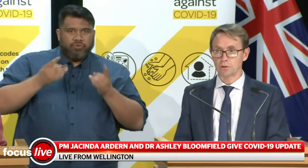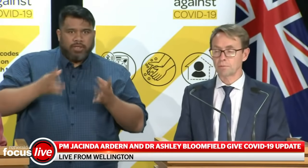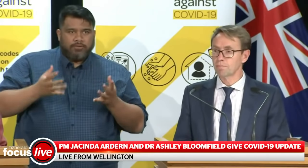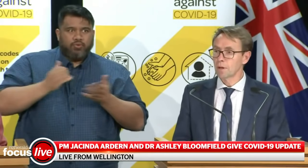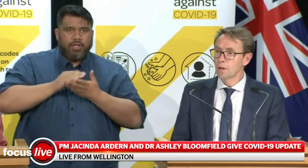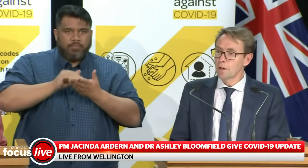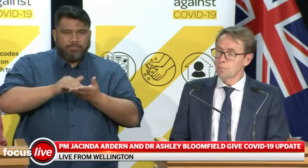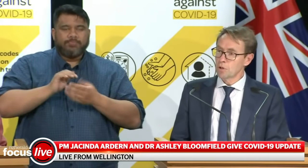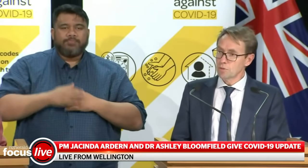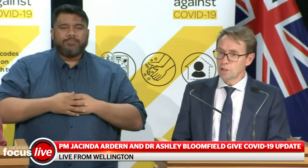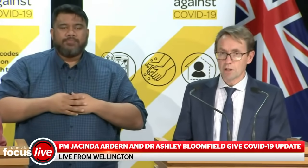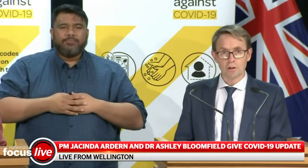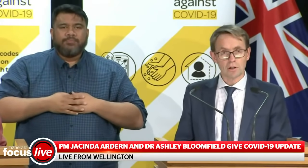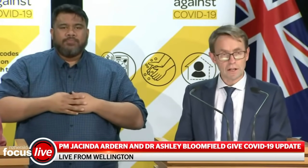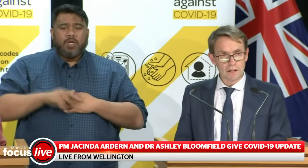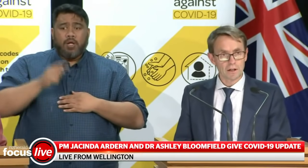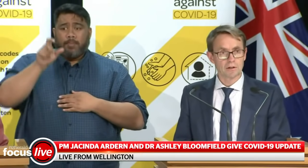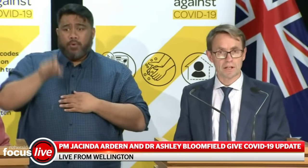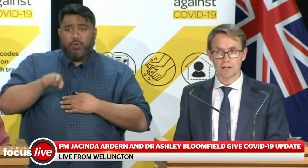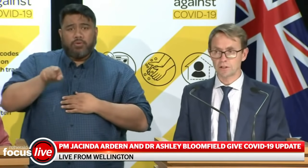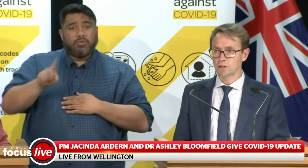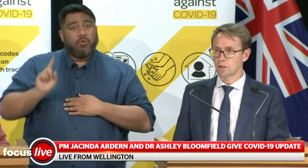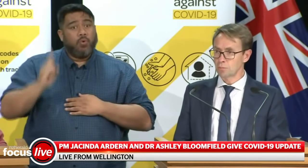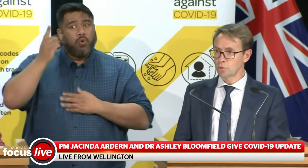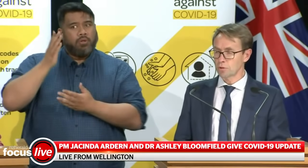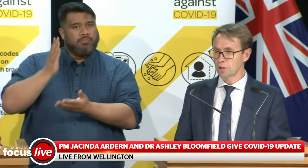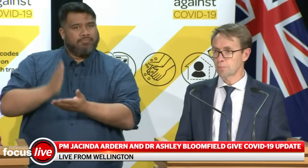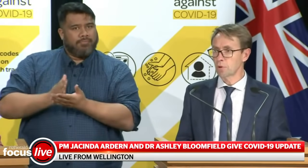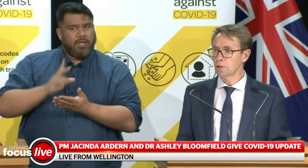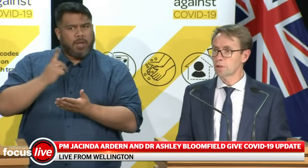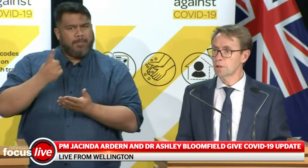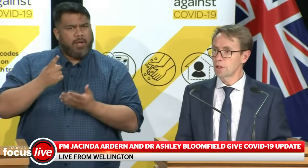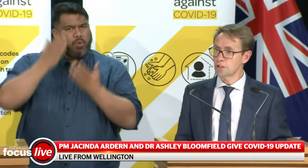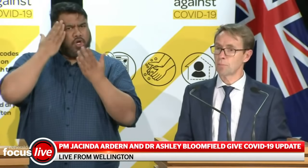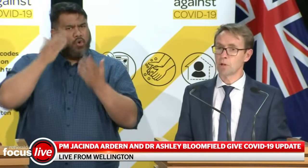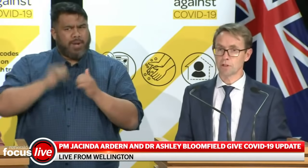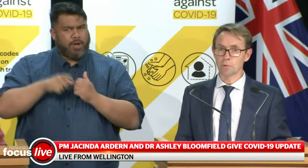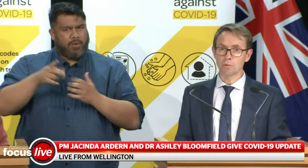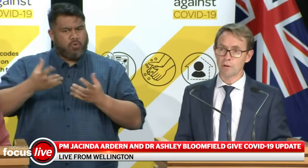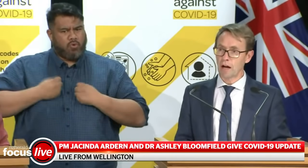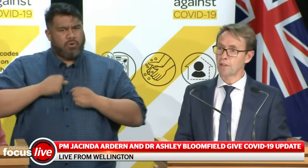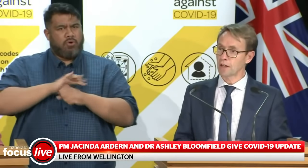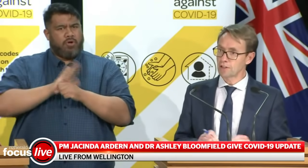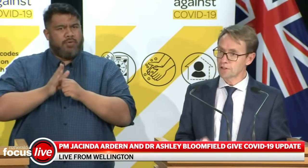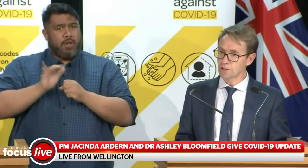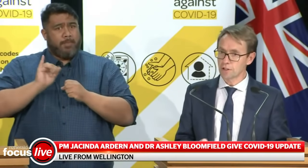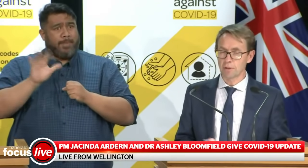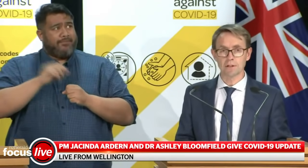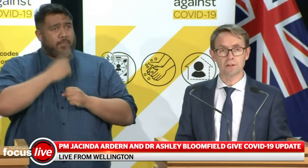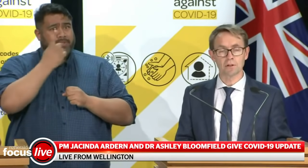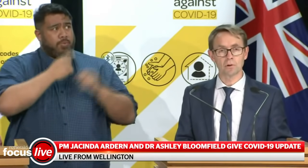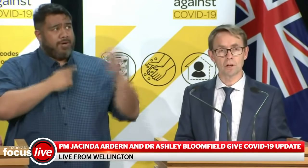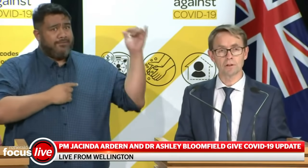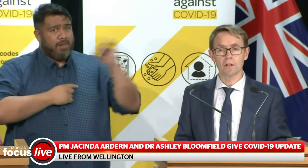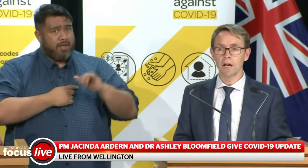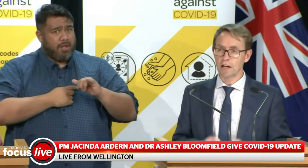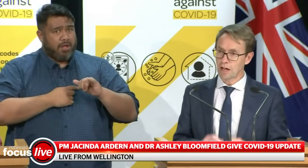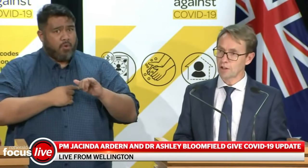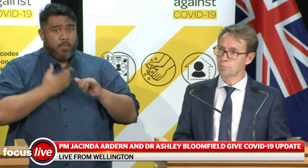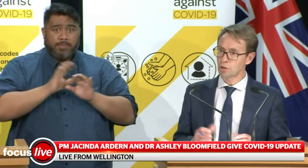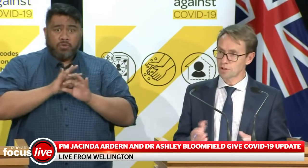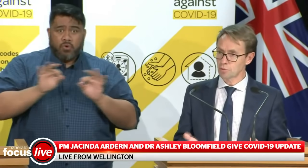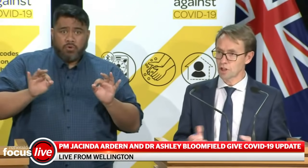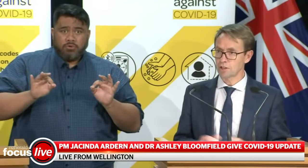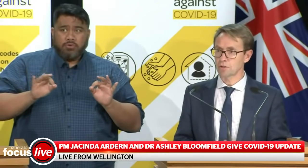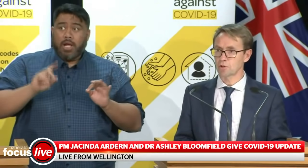national issue. Because we cannot link the case to the border at this point, it is possible there are other cases around in Auckland and